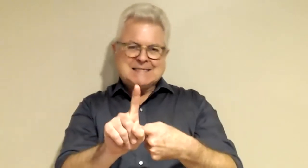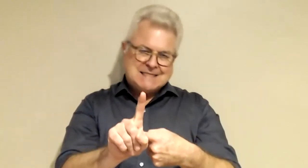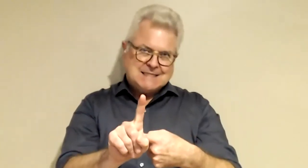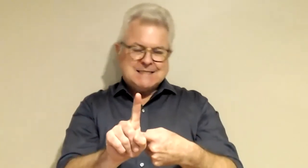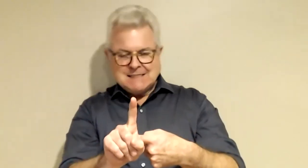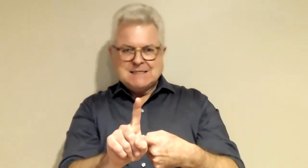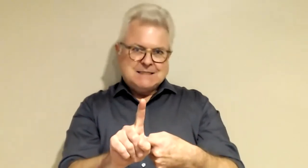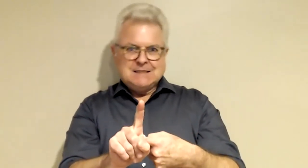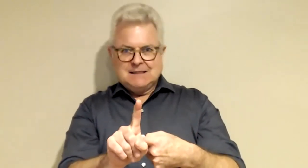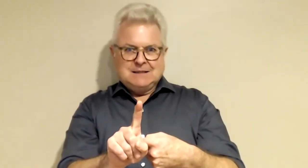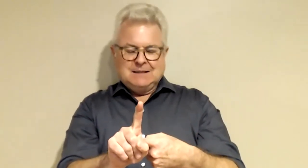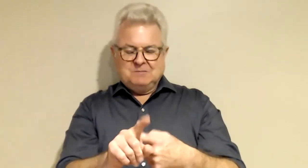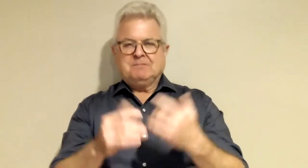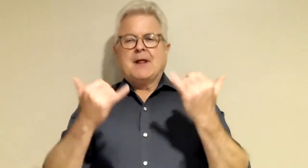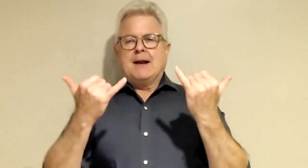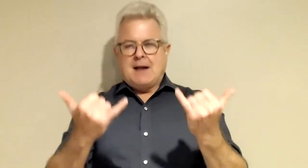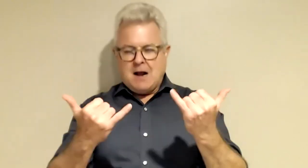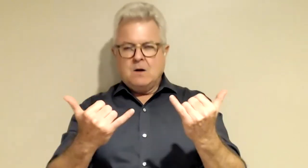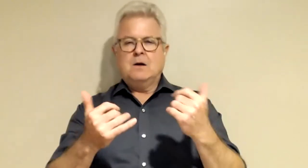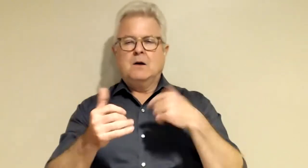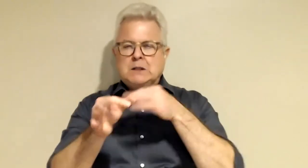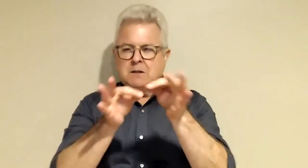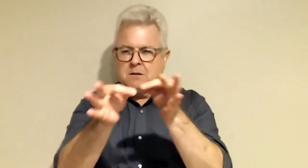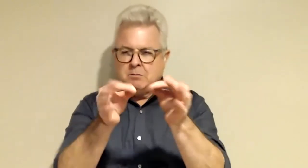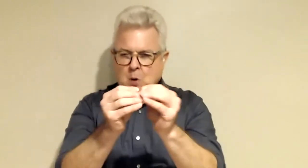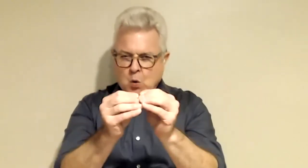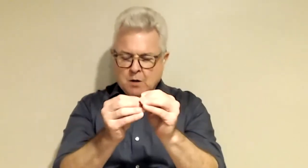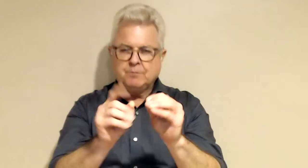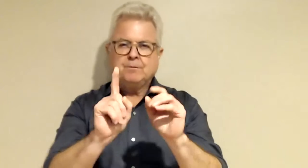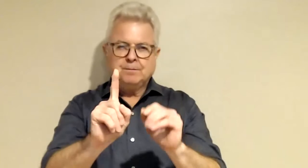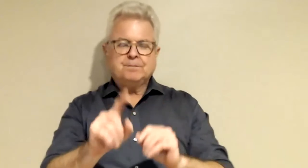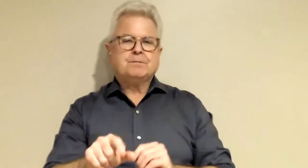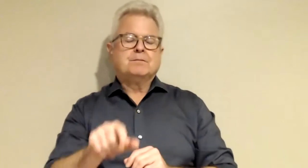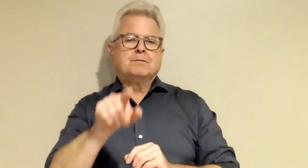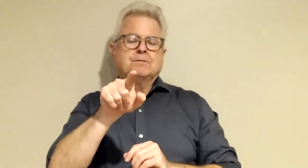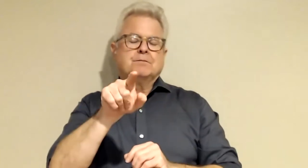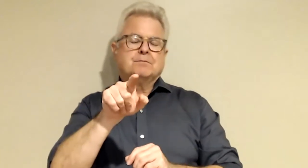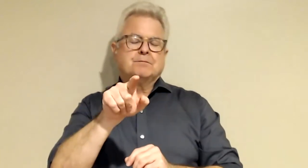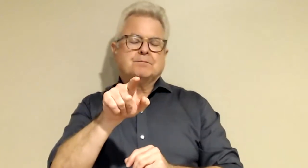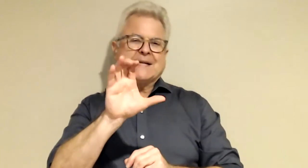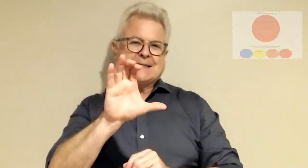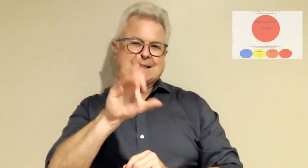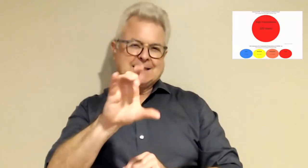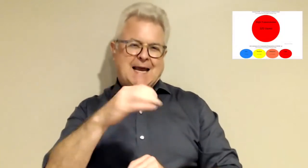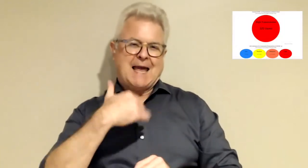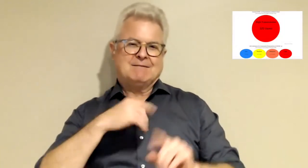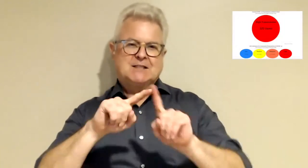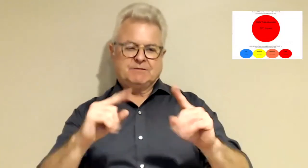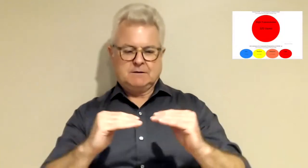in 30 days. That is high. I would like to explain a little bit more about that so you can get a better